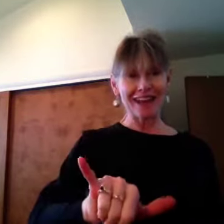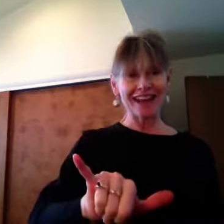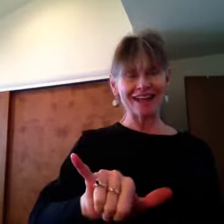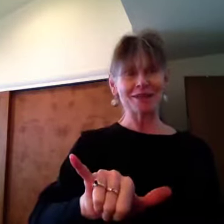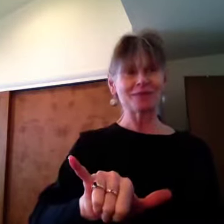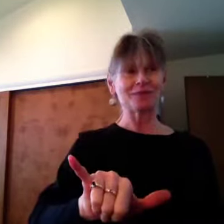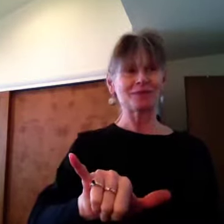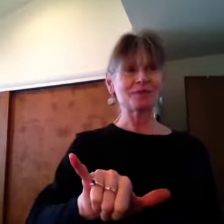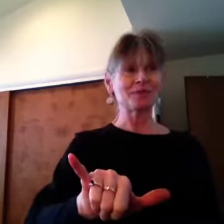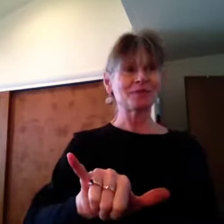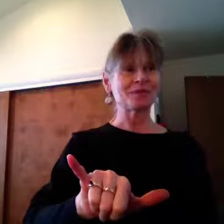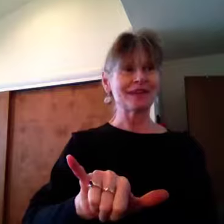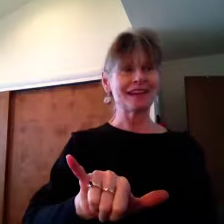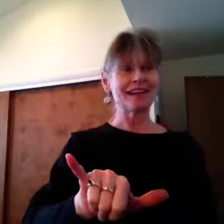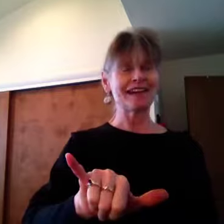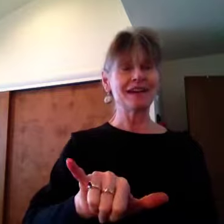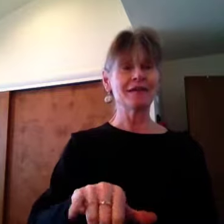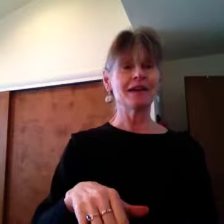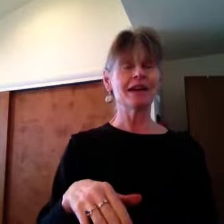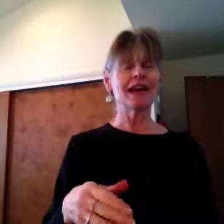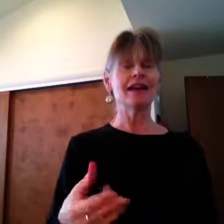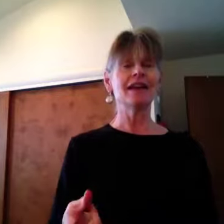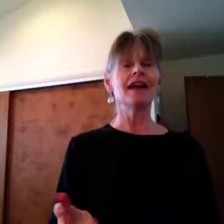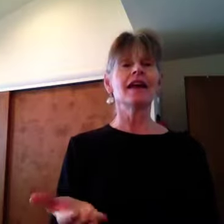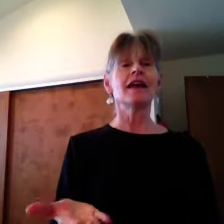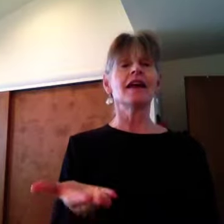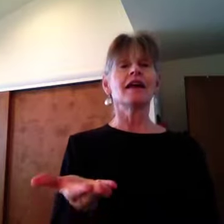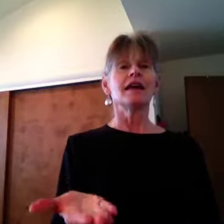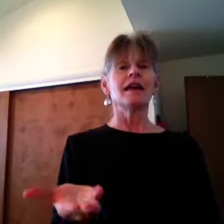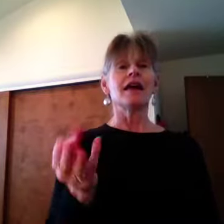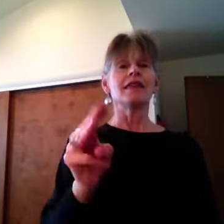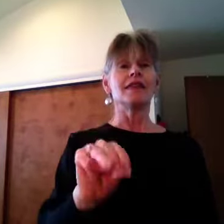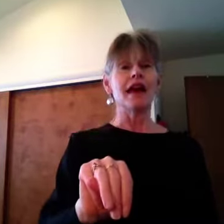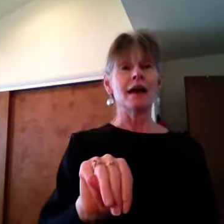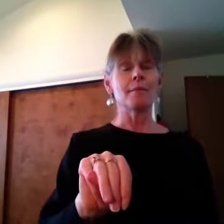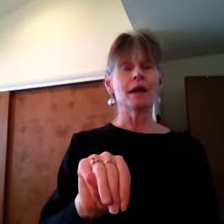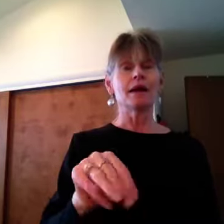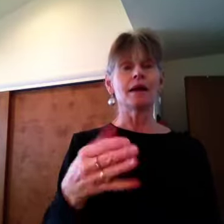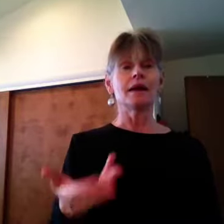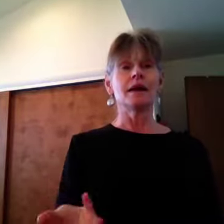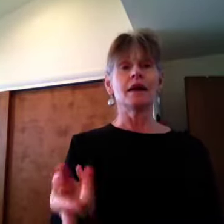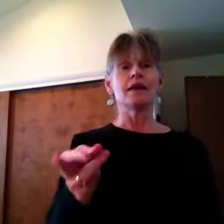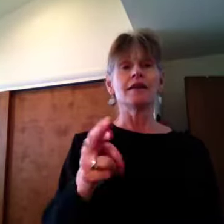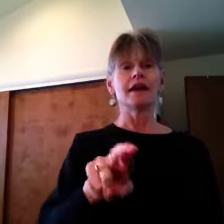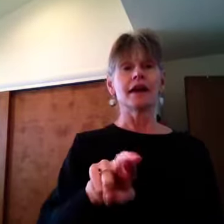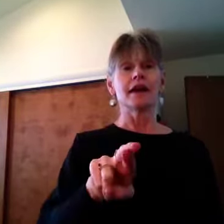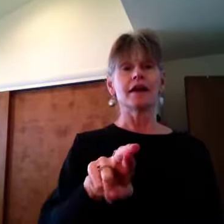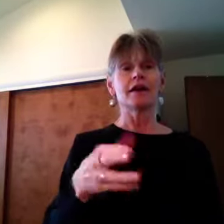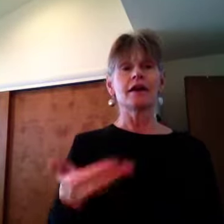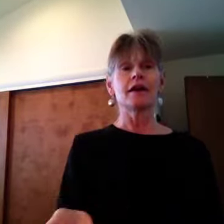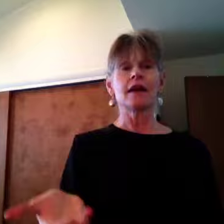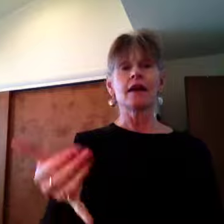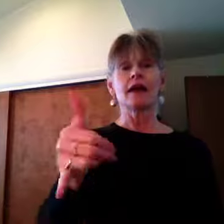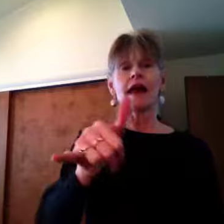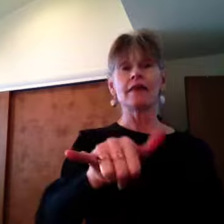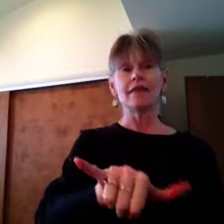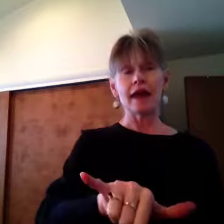they. Okay, again, them, their, and